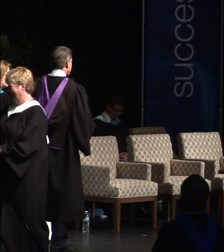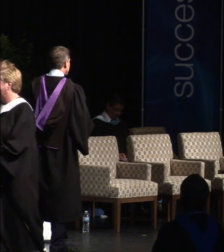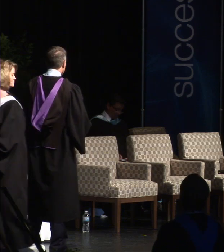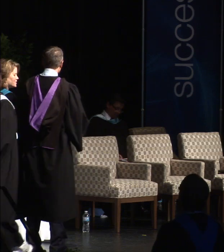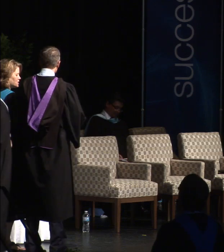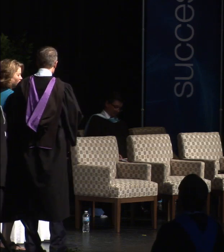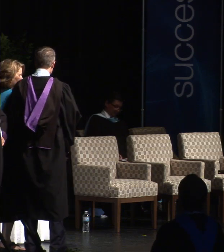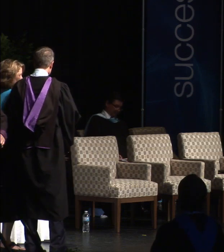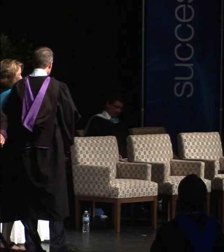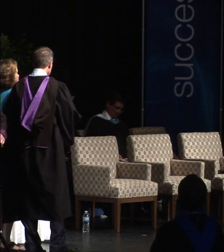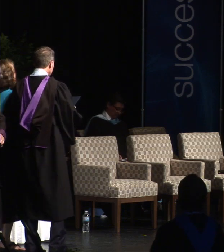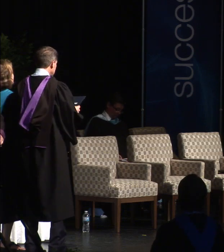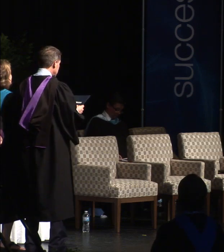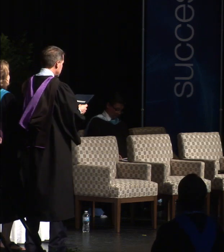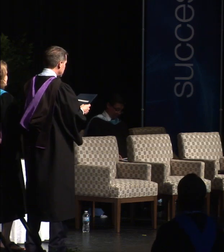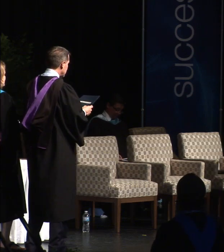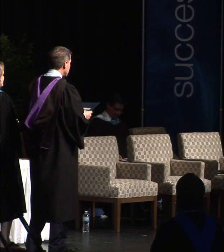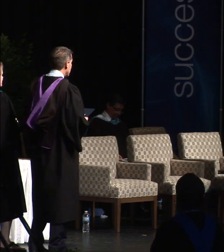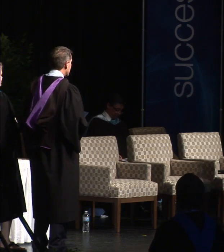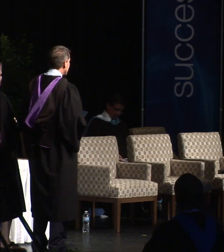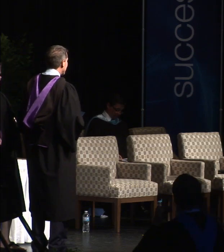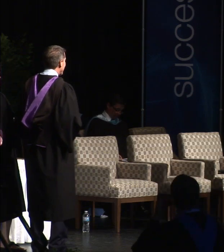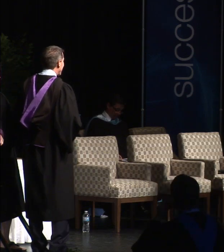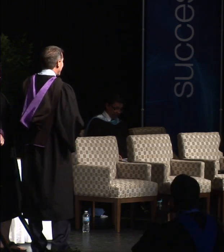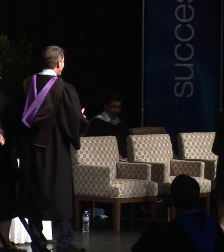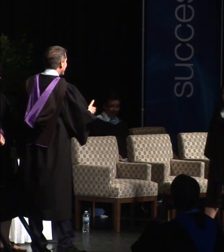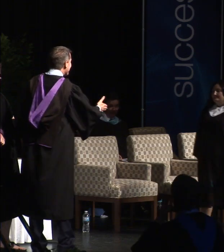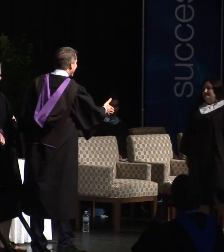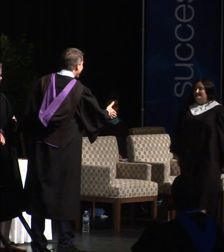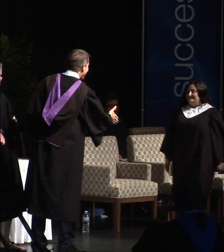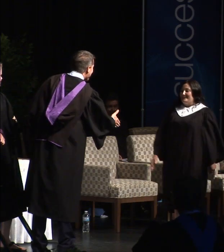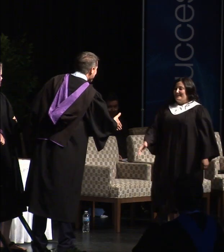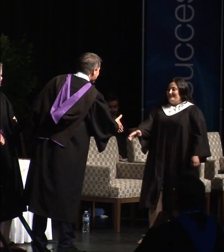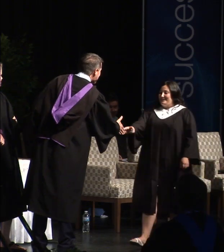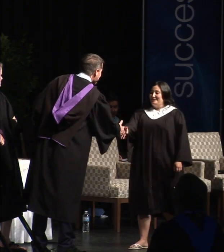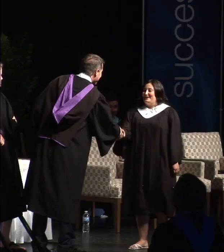Conchetta Colleen Marshall, honors.